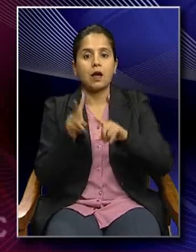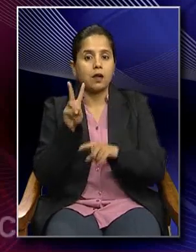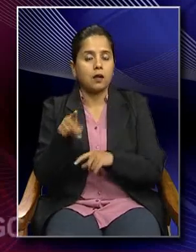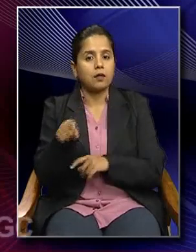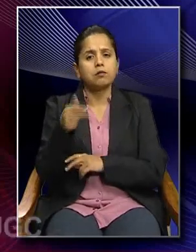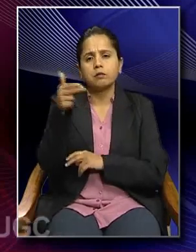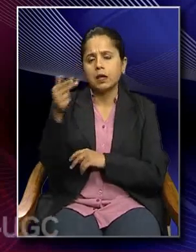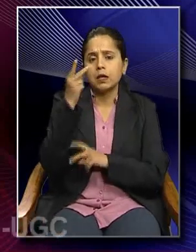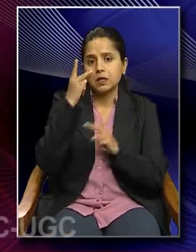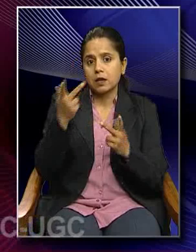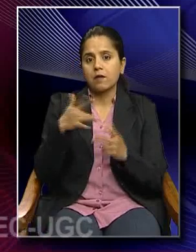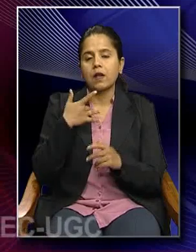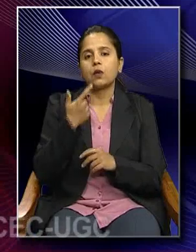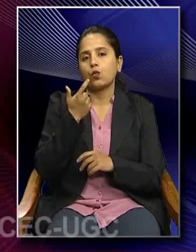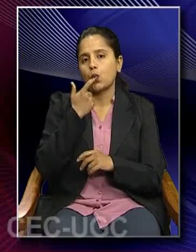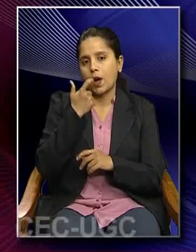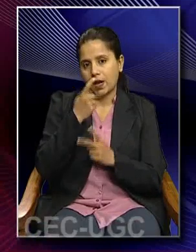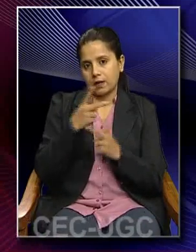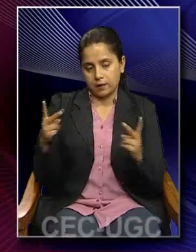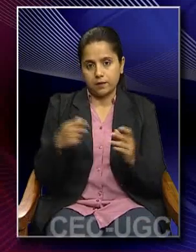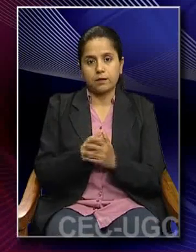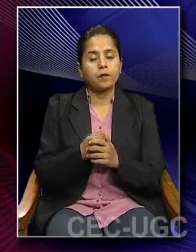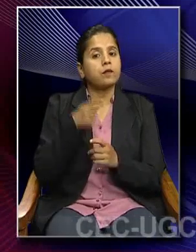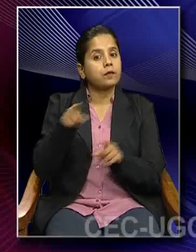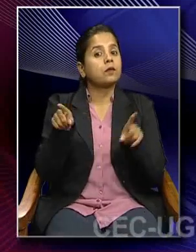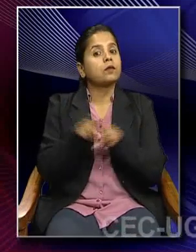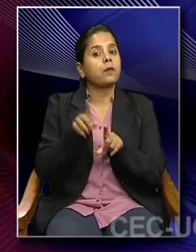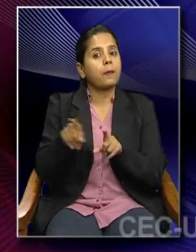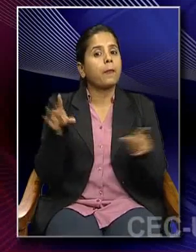considered to be white, and it is also